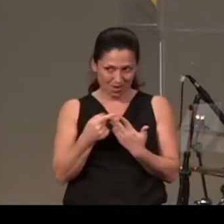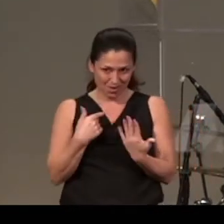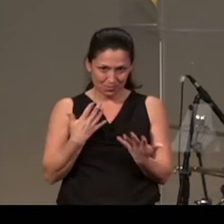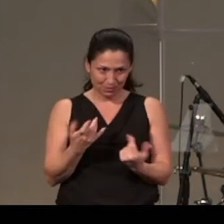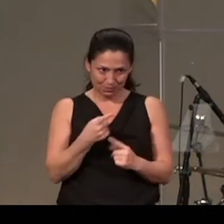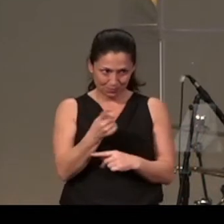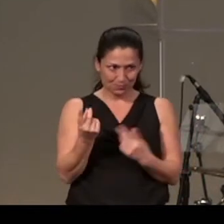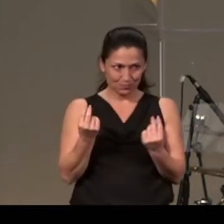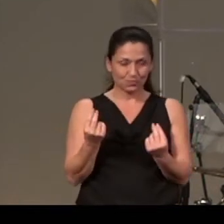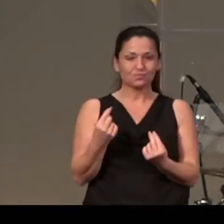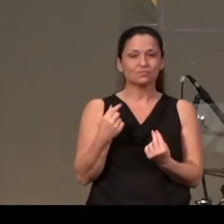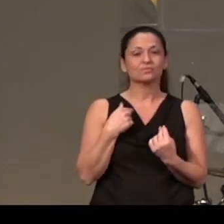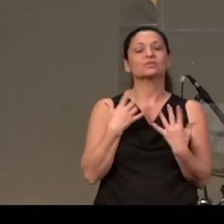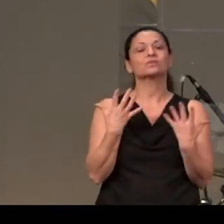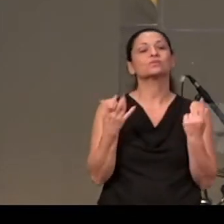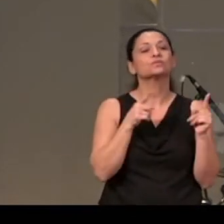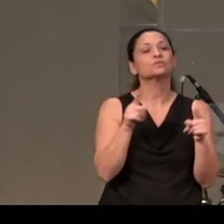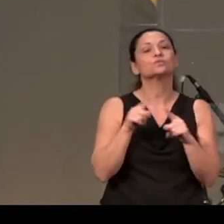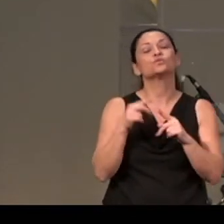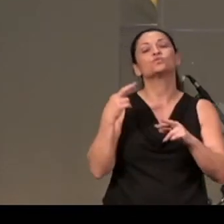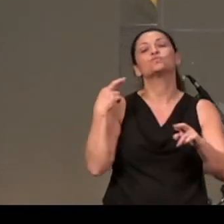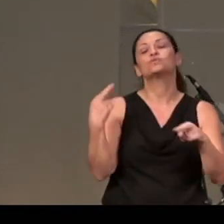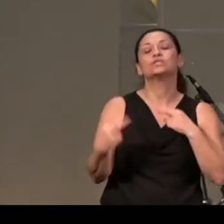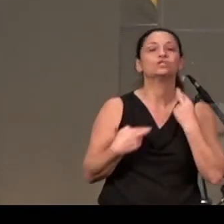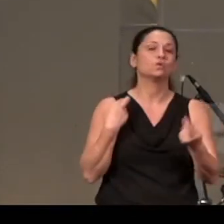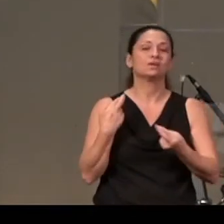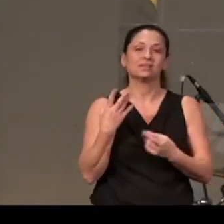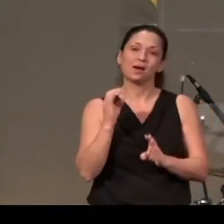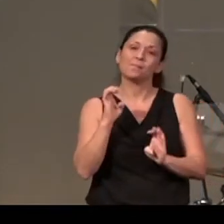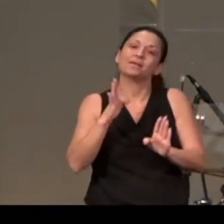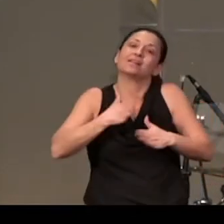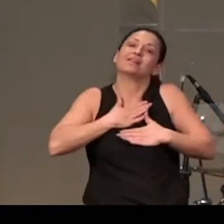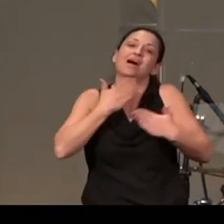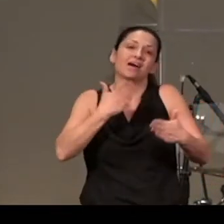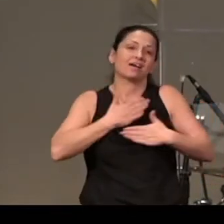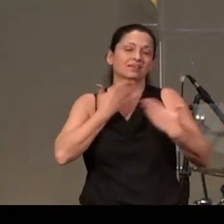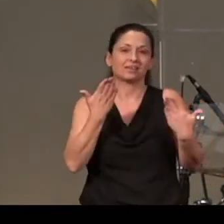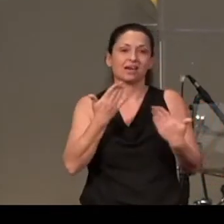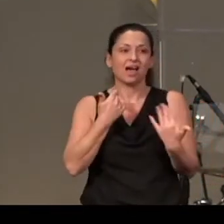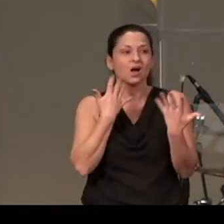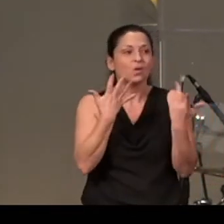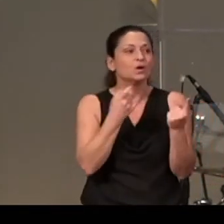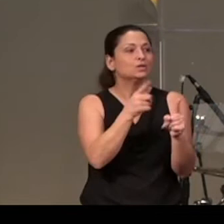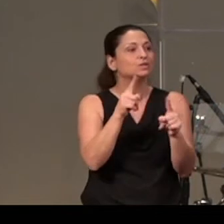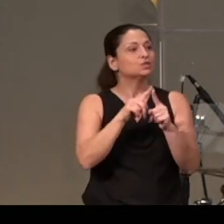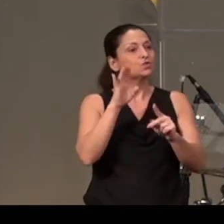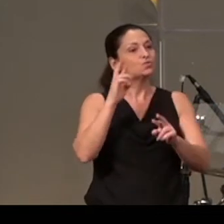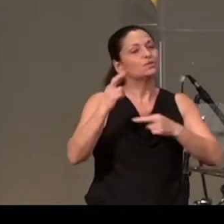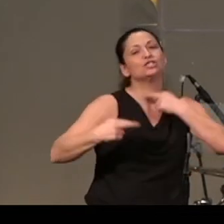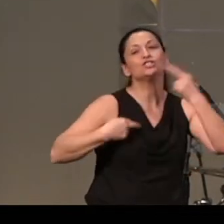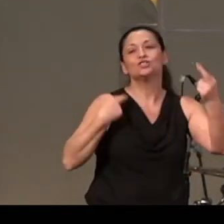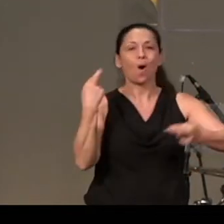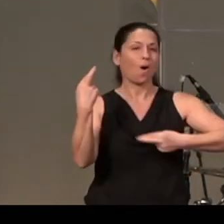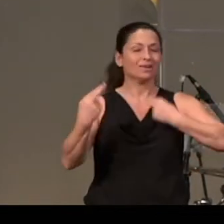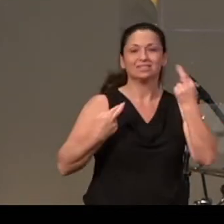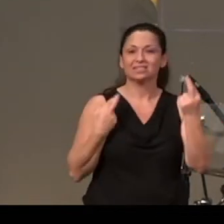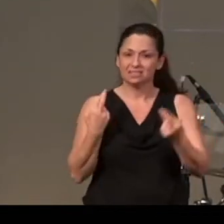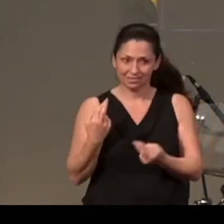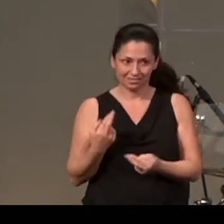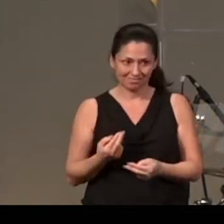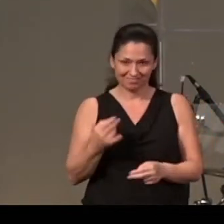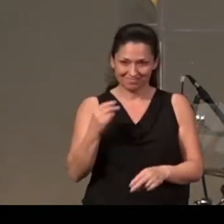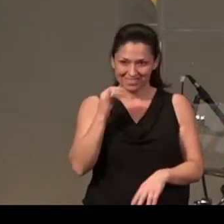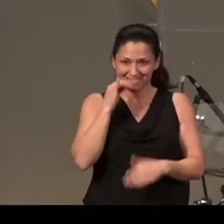I want you to rejoice and be glad. I want you to rejoice. I mean, could there be a better action step than